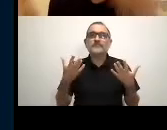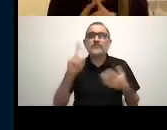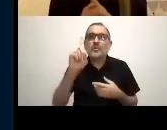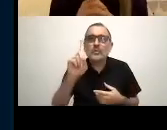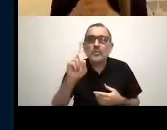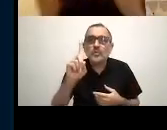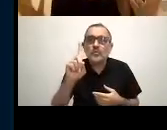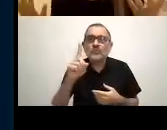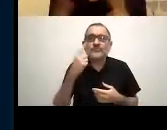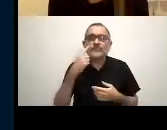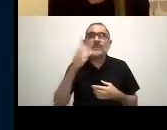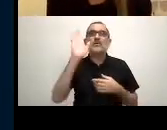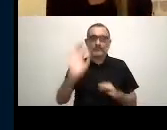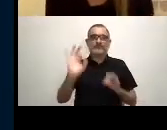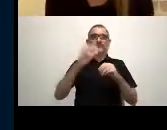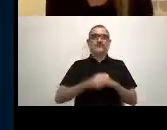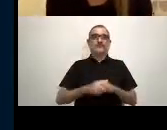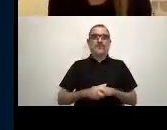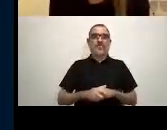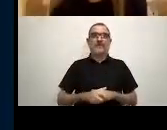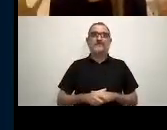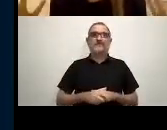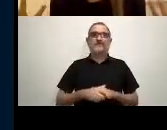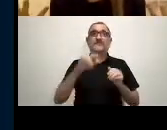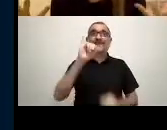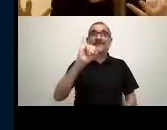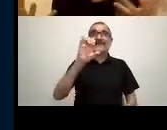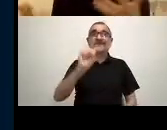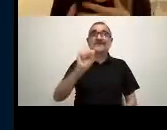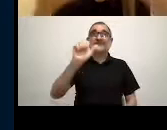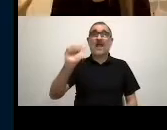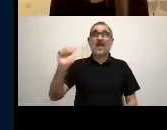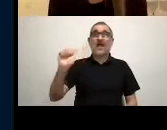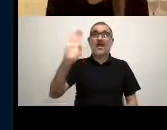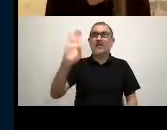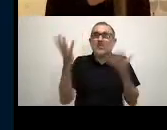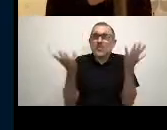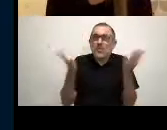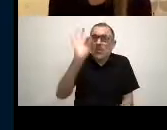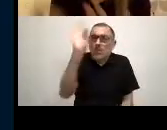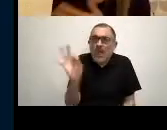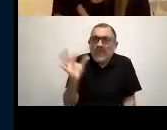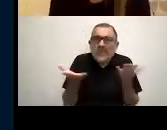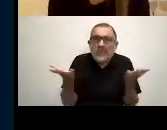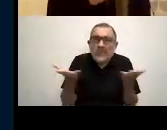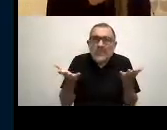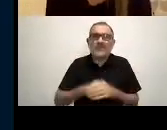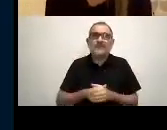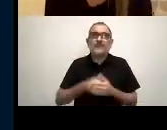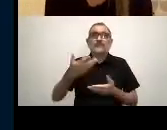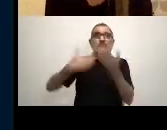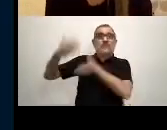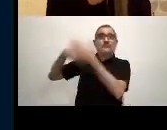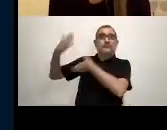Here we go. What is ISAAB? Who are we? What's the history? And Arūnas will talk about that a little